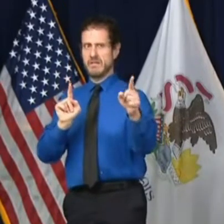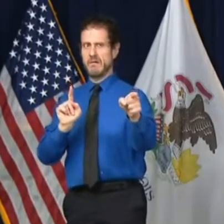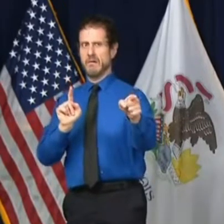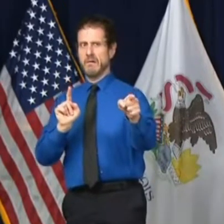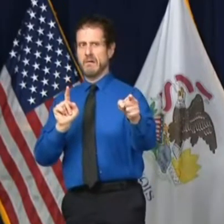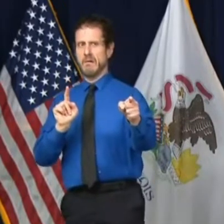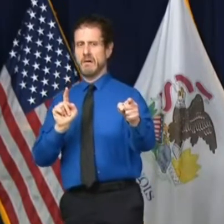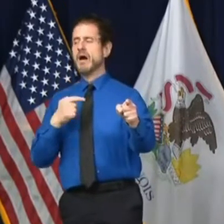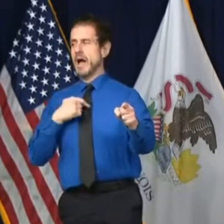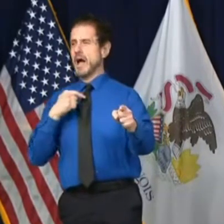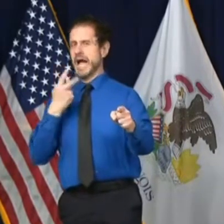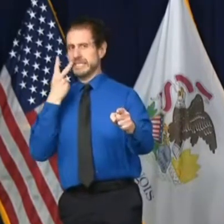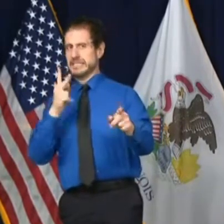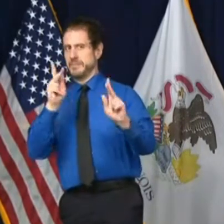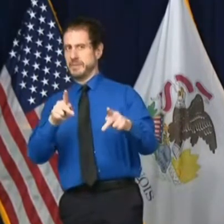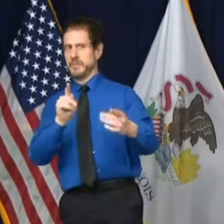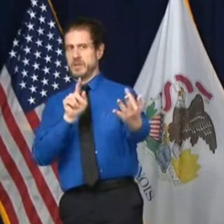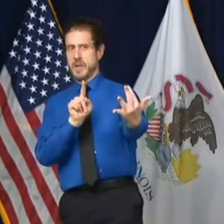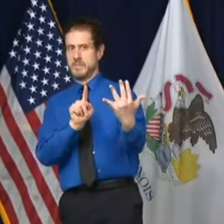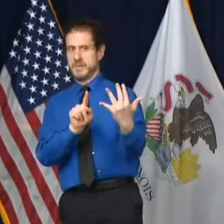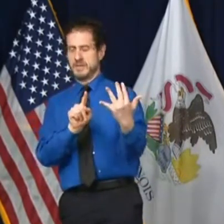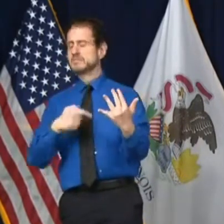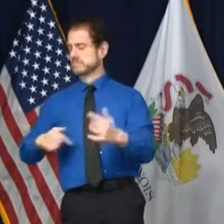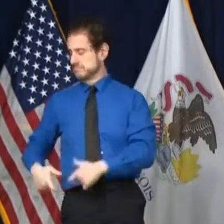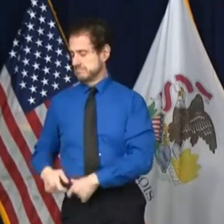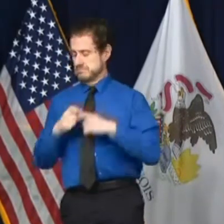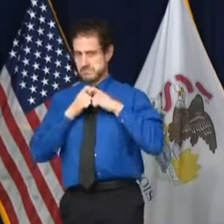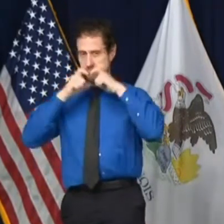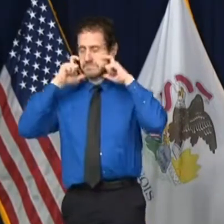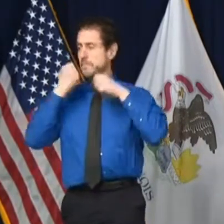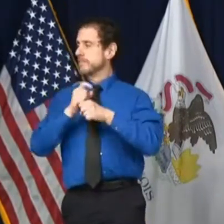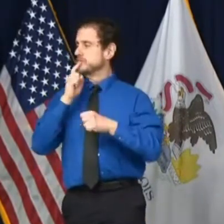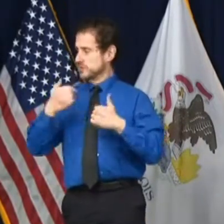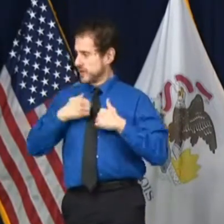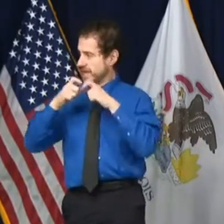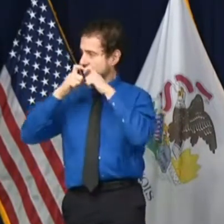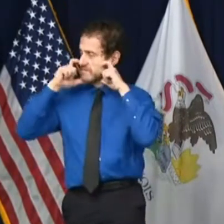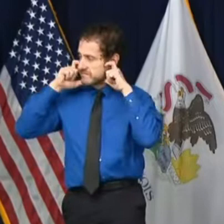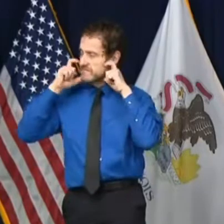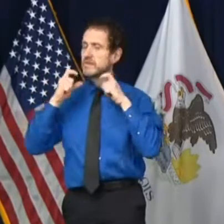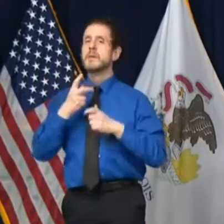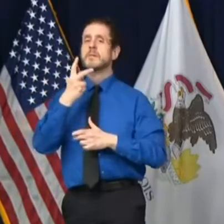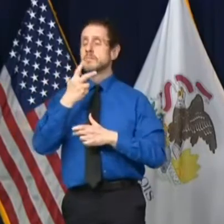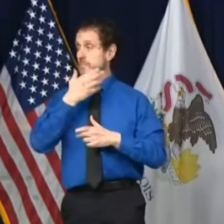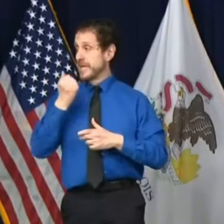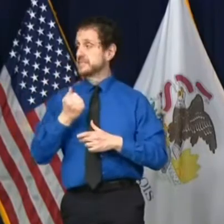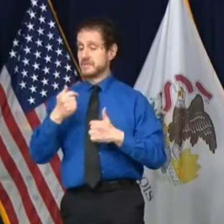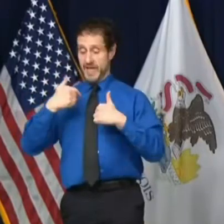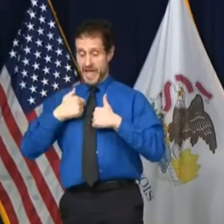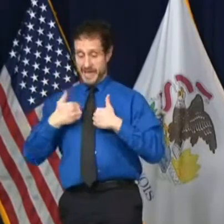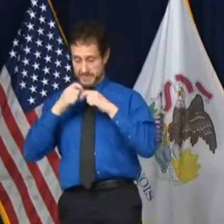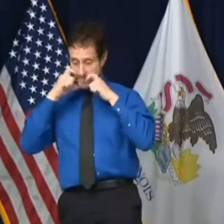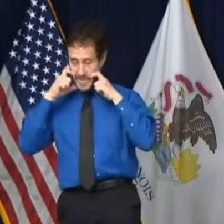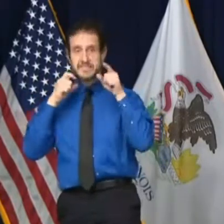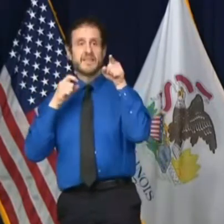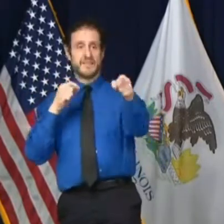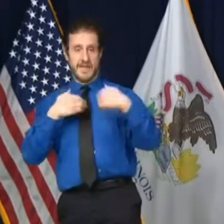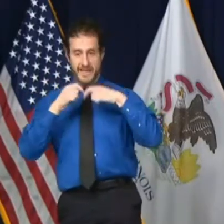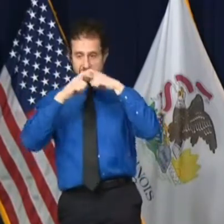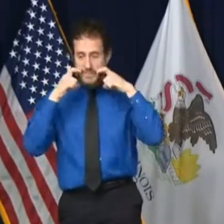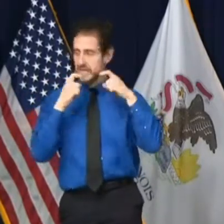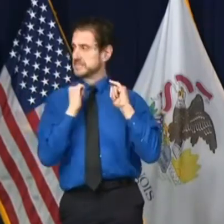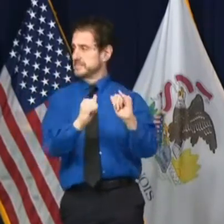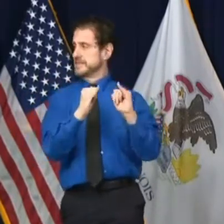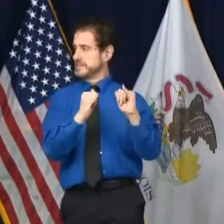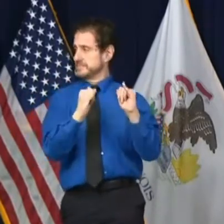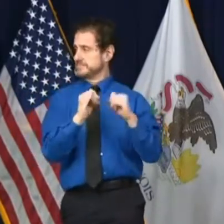and you know that there are other people that are coming toward you on the sidewalk, it's best if all parties are wearing